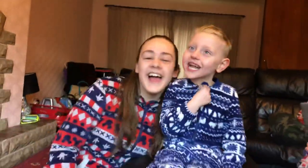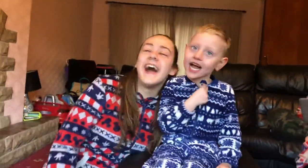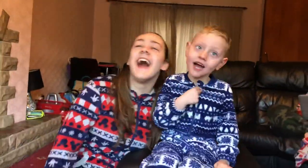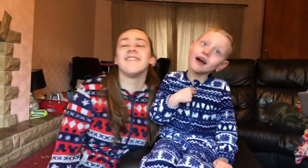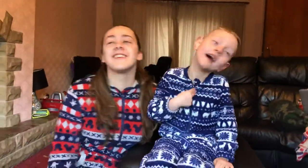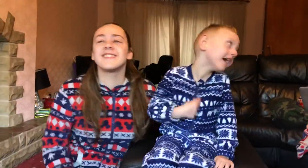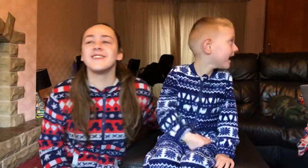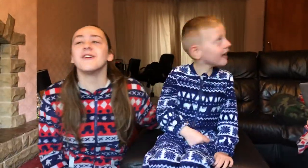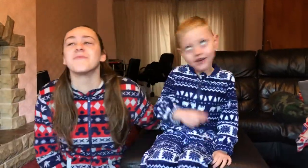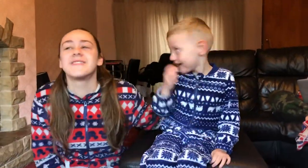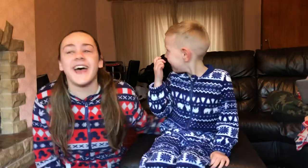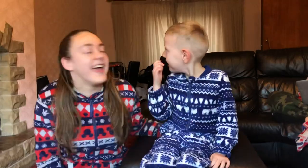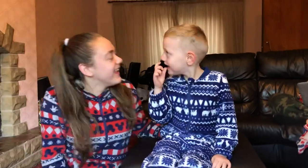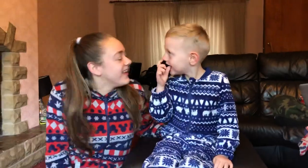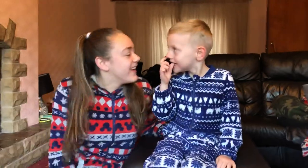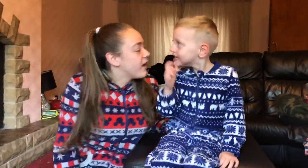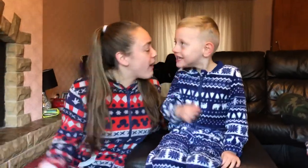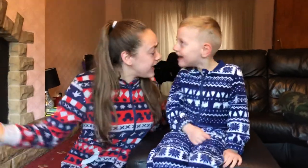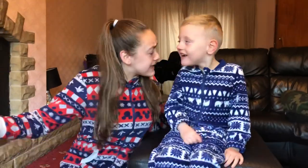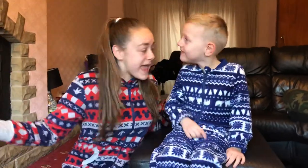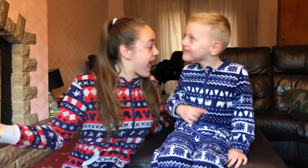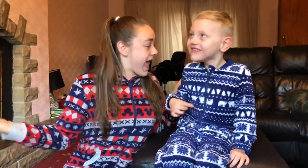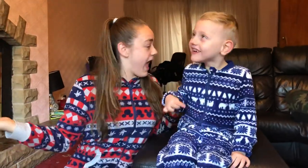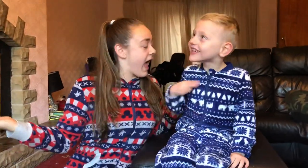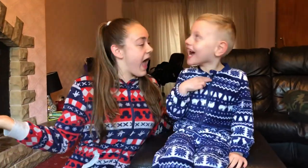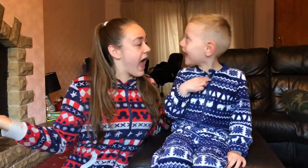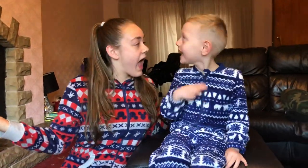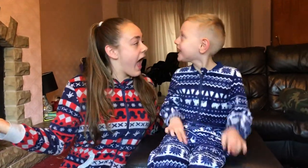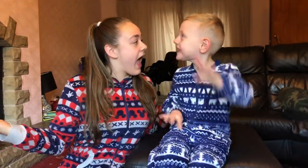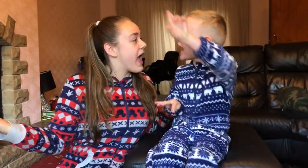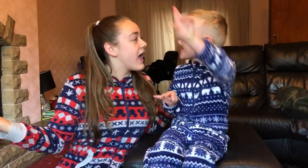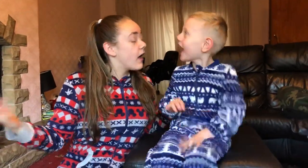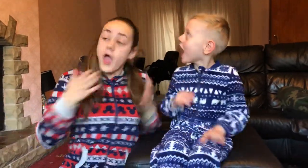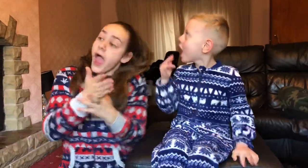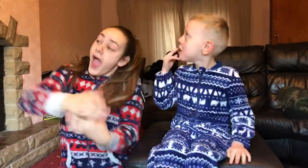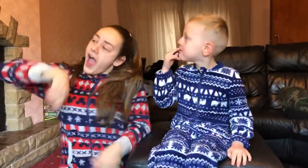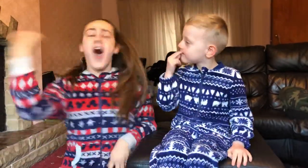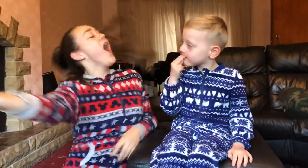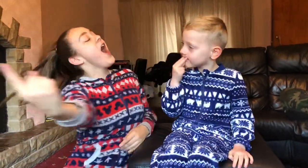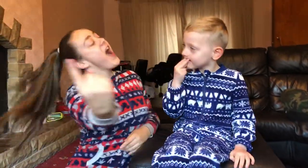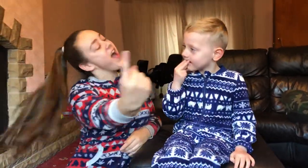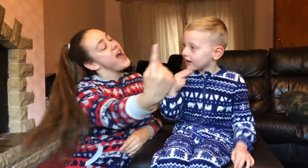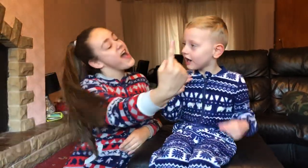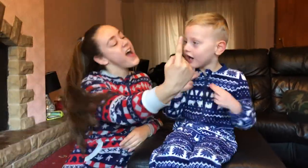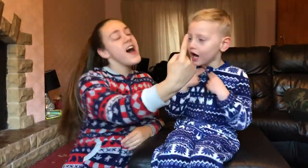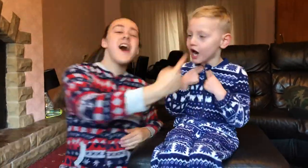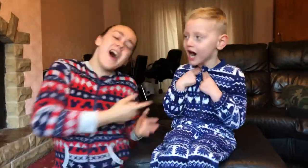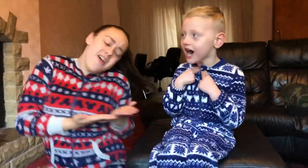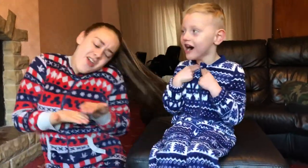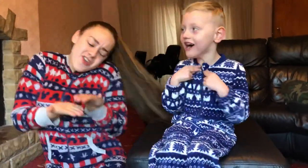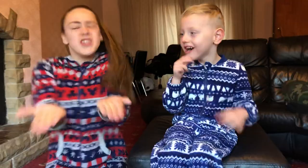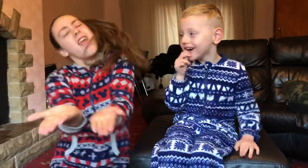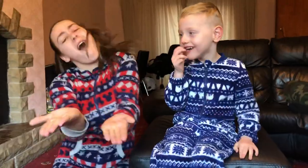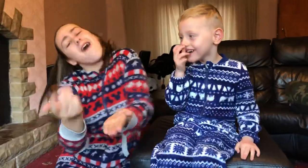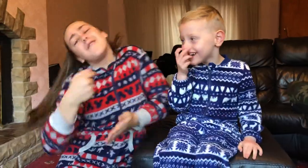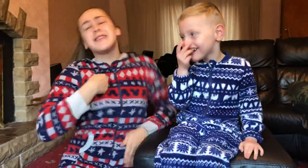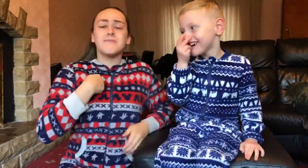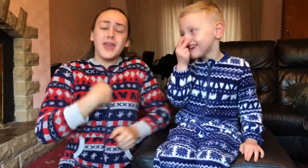That's what you don't do When did you do it? Yeah! Yeah! Oh! She offers me